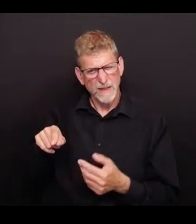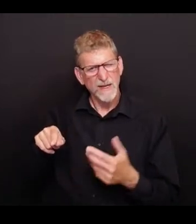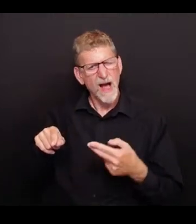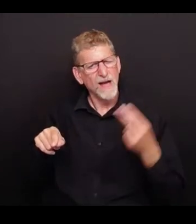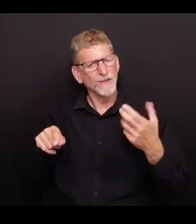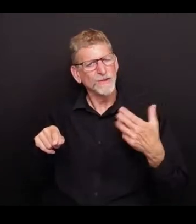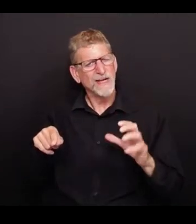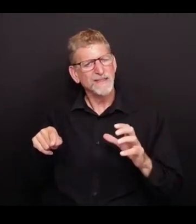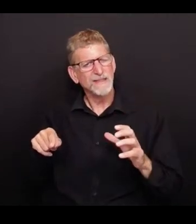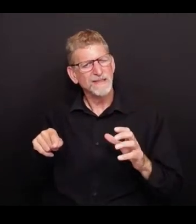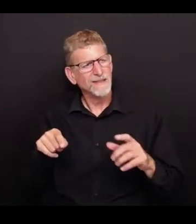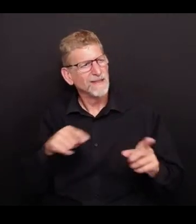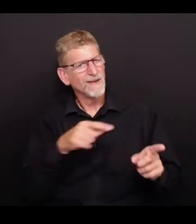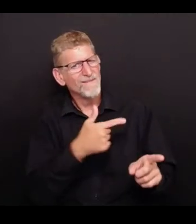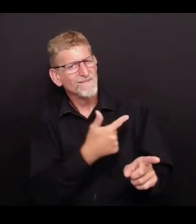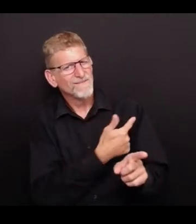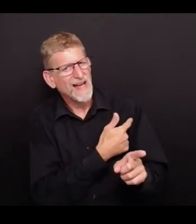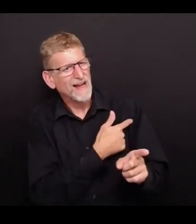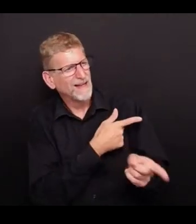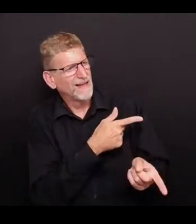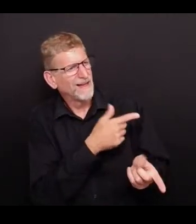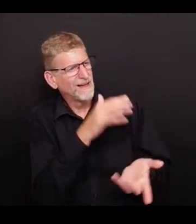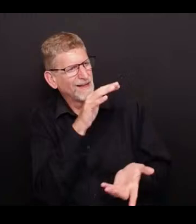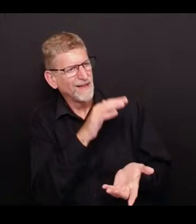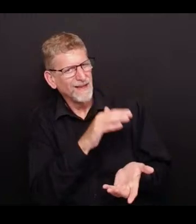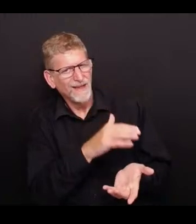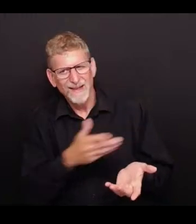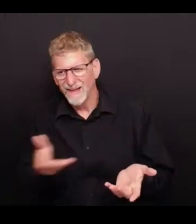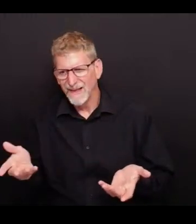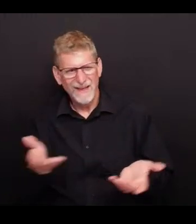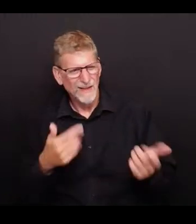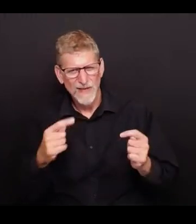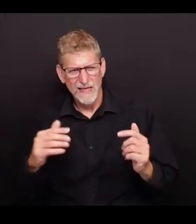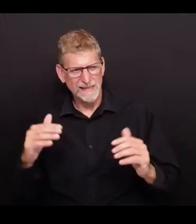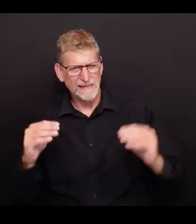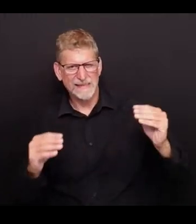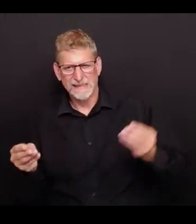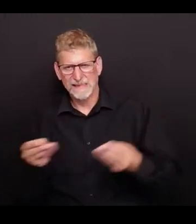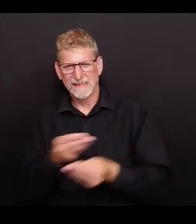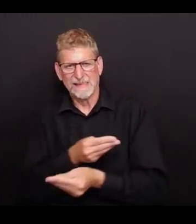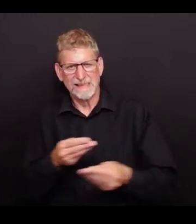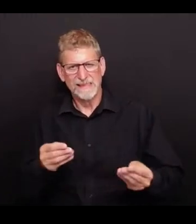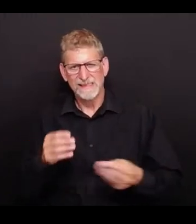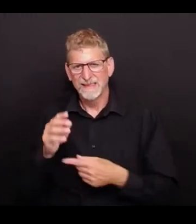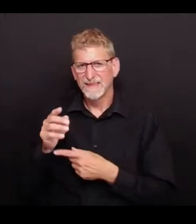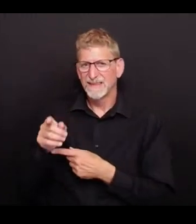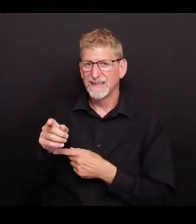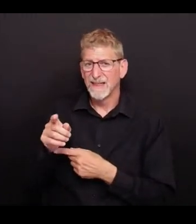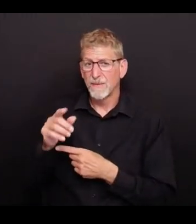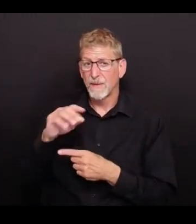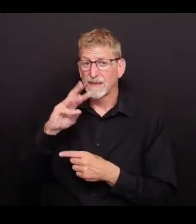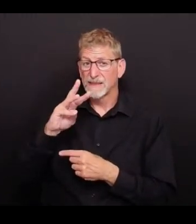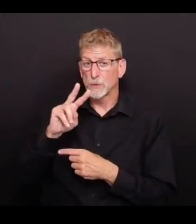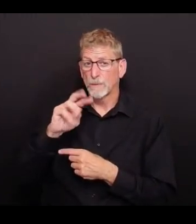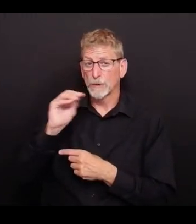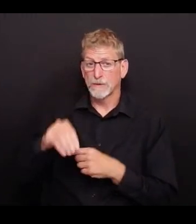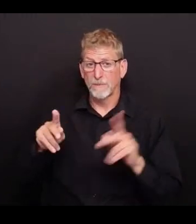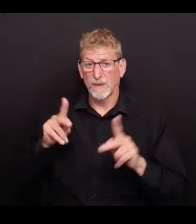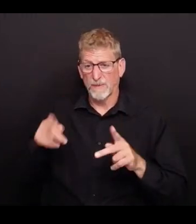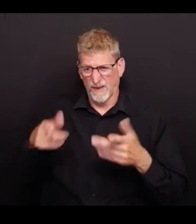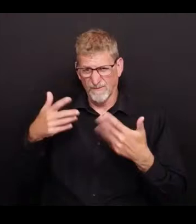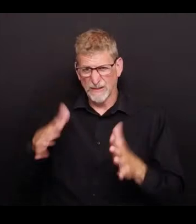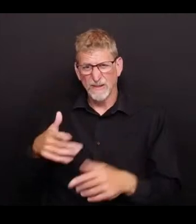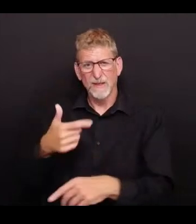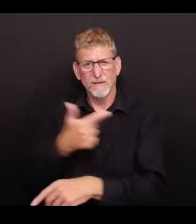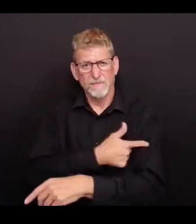vaccine coverage is at 64% by first dose for 16 plus, while 61.1% of Minnesotans living in high SVI